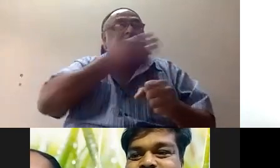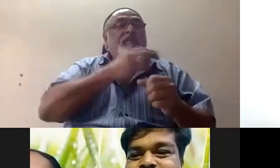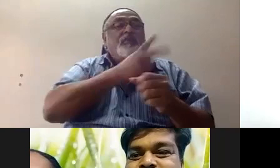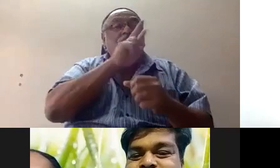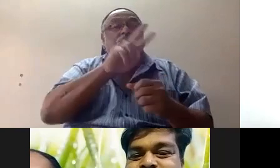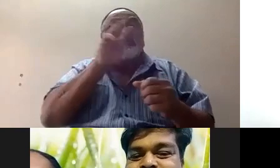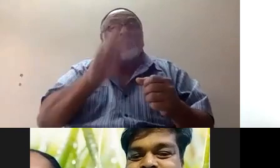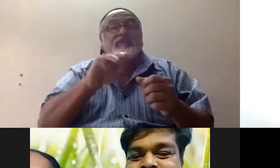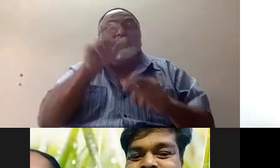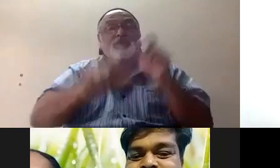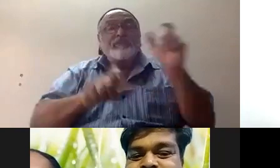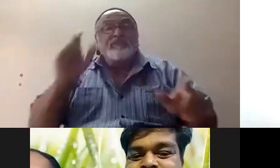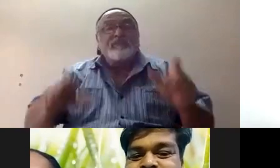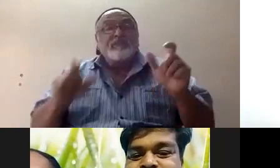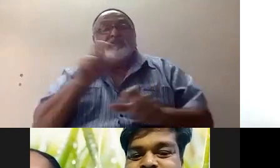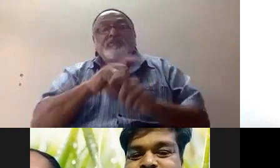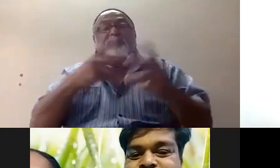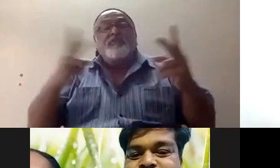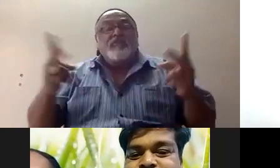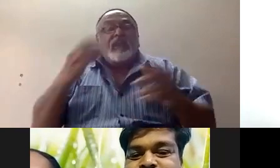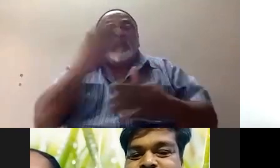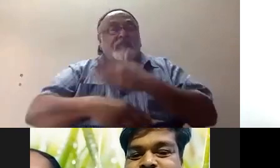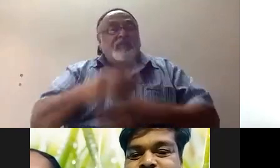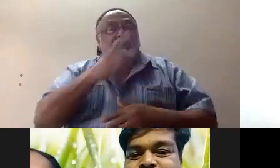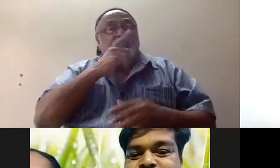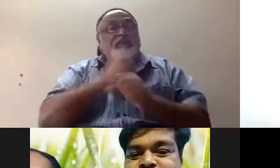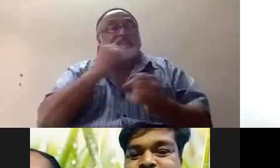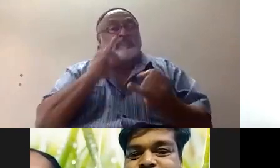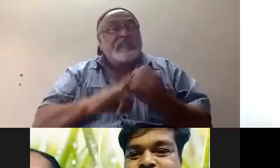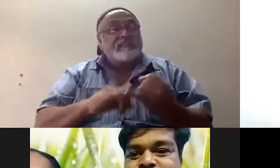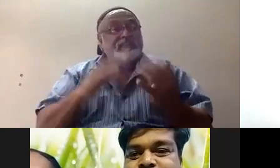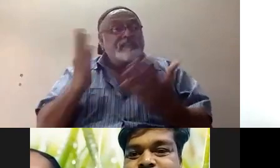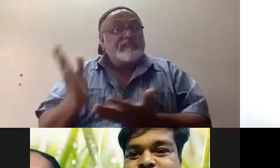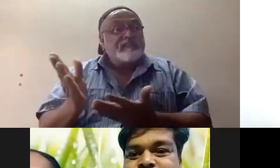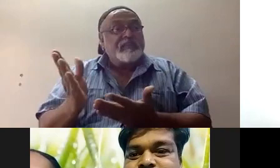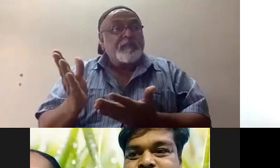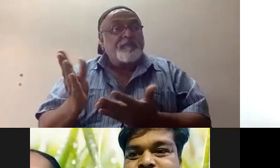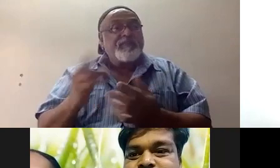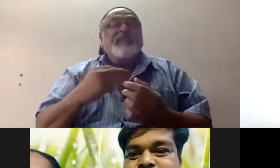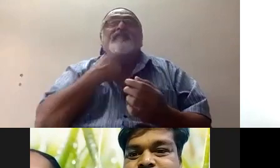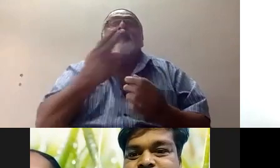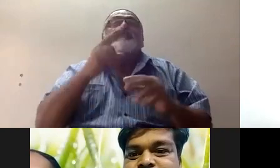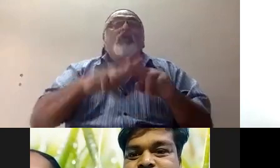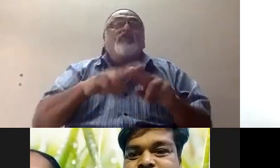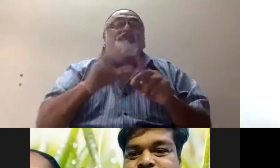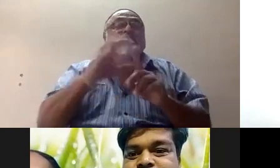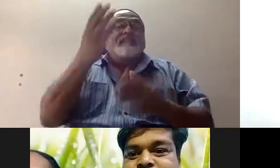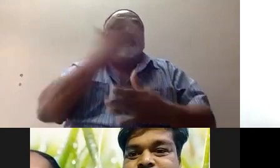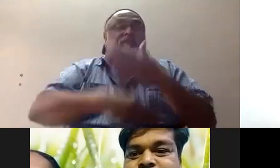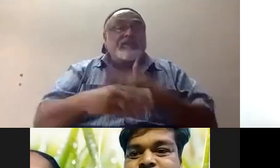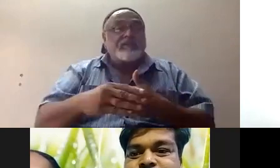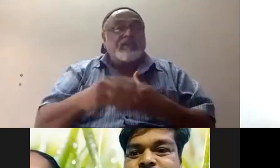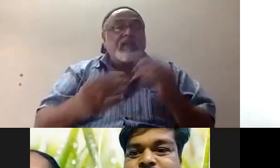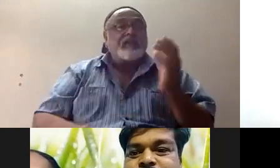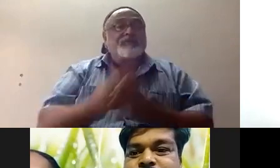disabilities. He is also the General Secretary of the Voice of Disabled, an